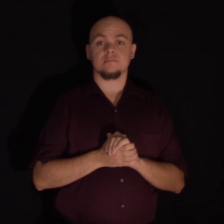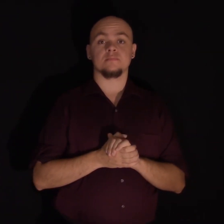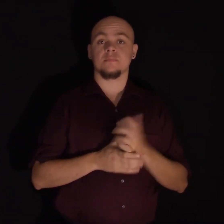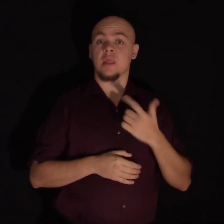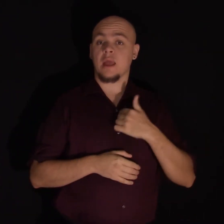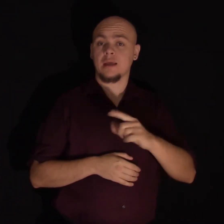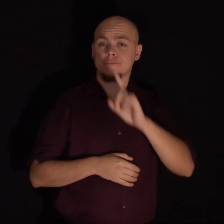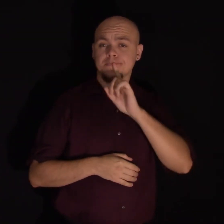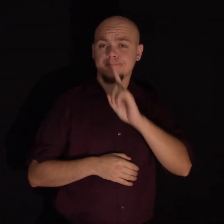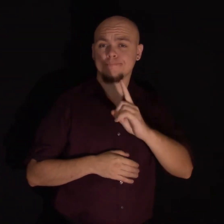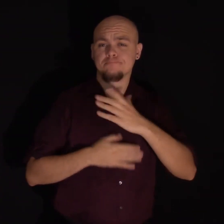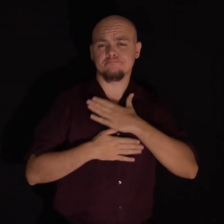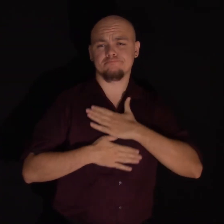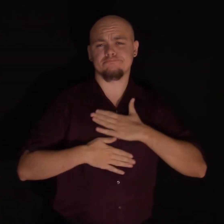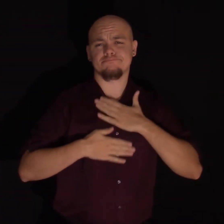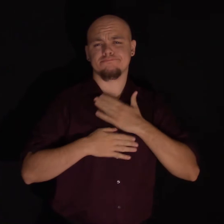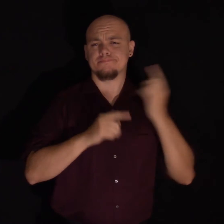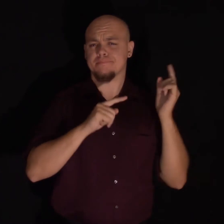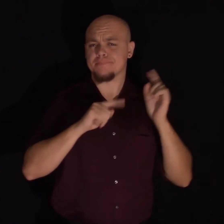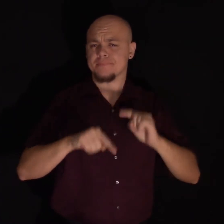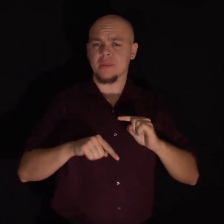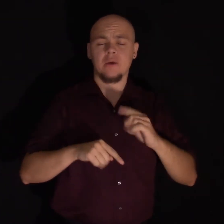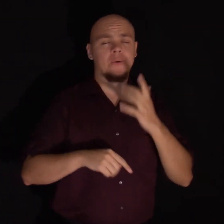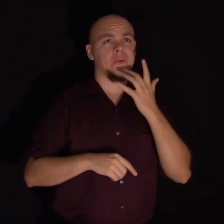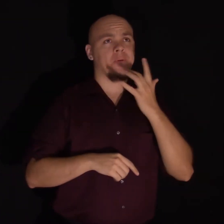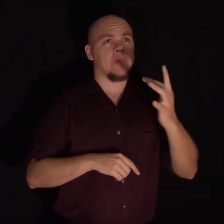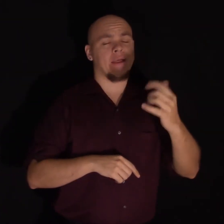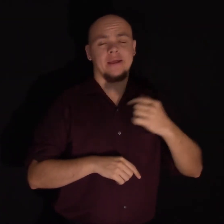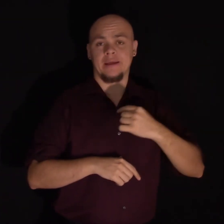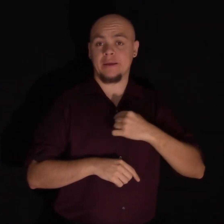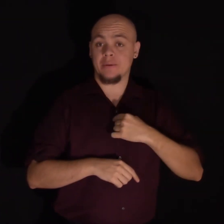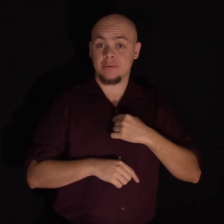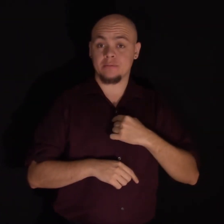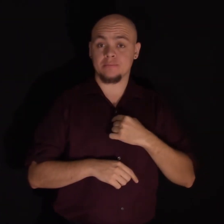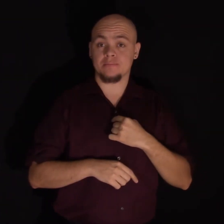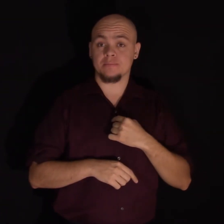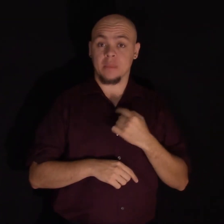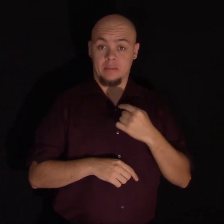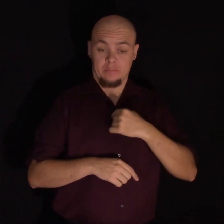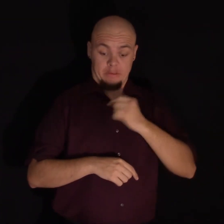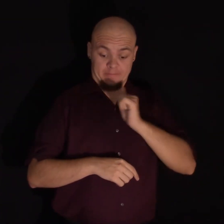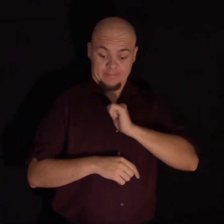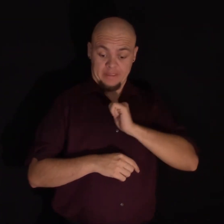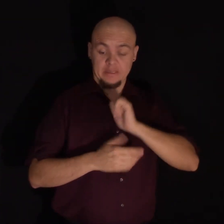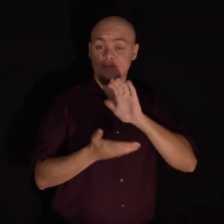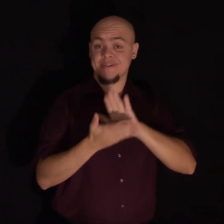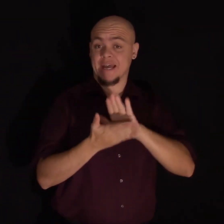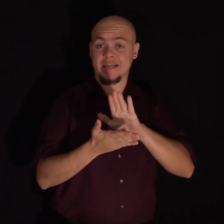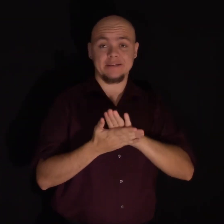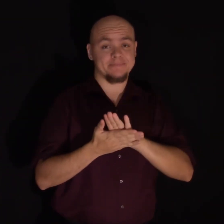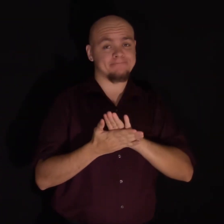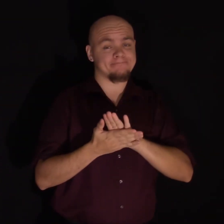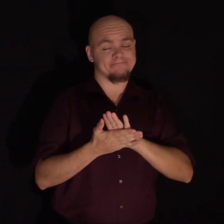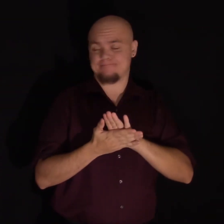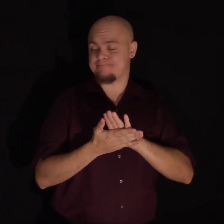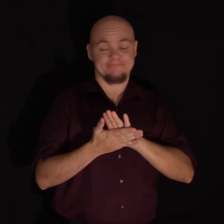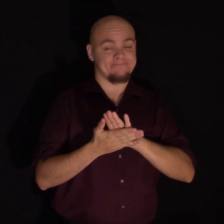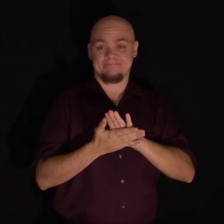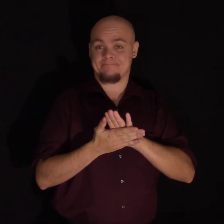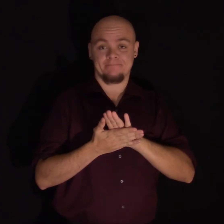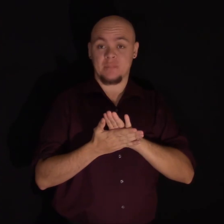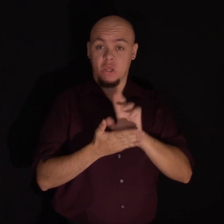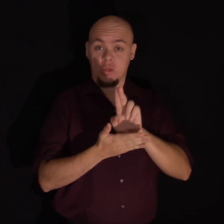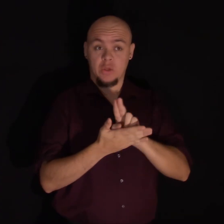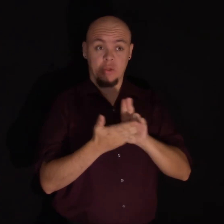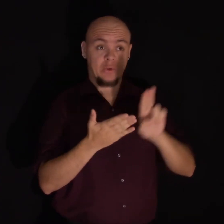I feel so fortunate to be here, you guys. I should let you know I'm not an academic. Hell, I barely have a